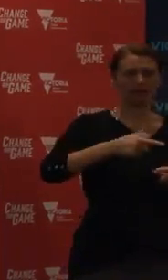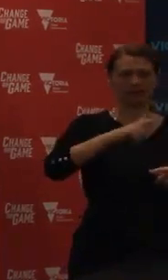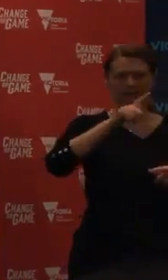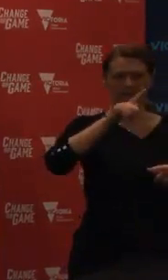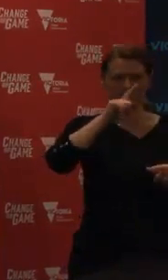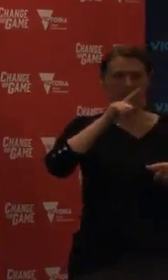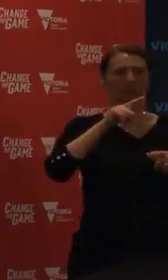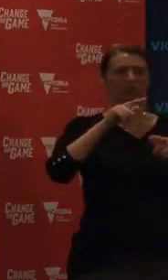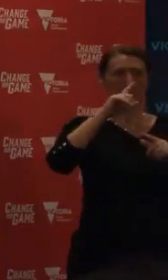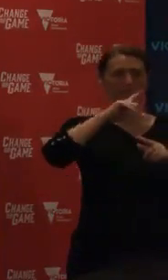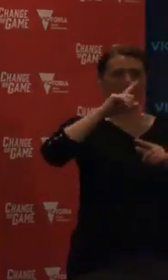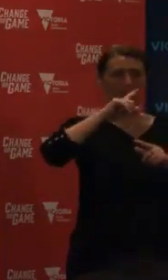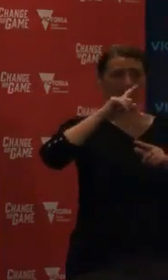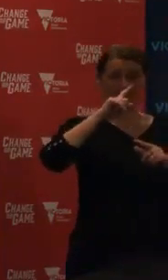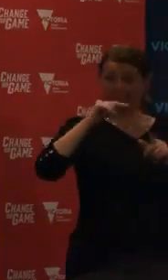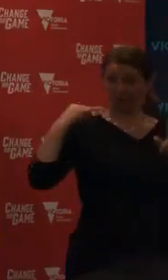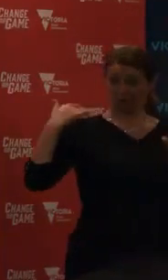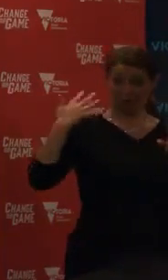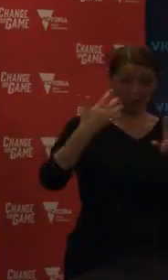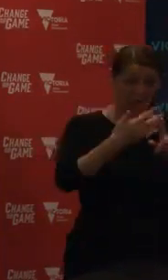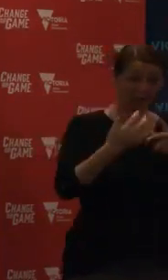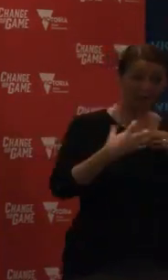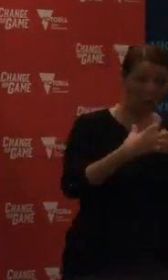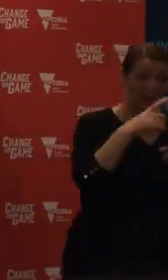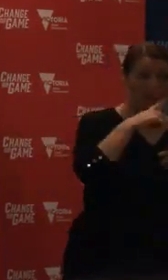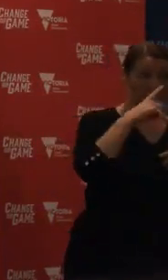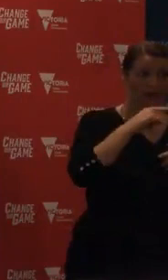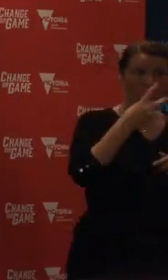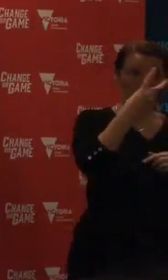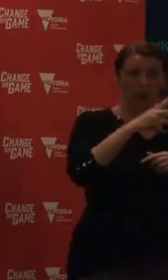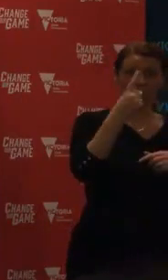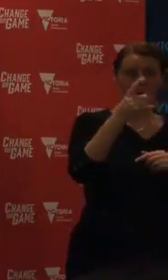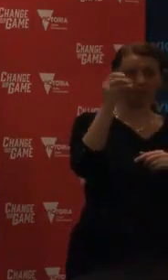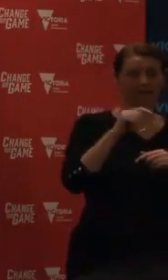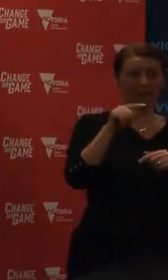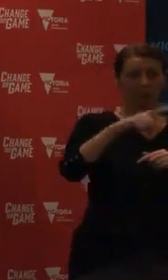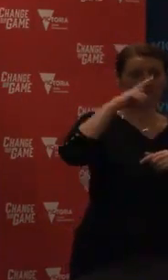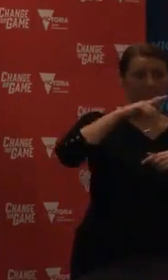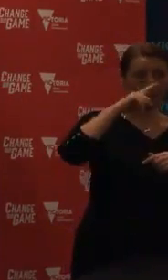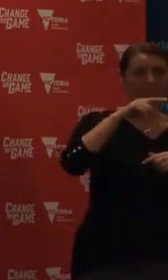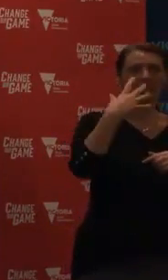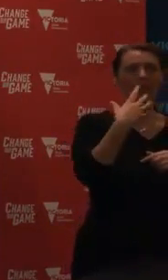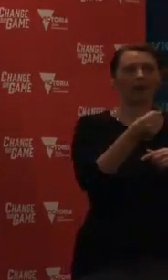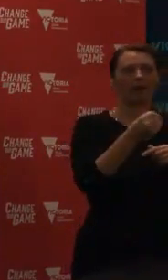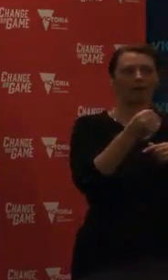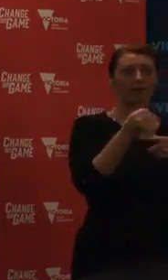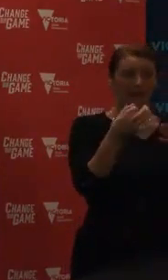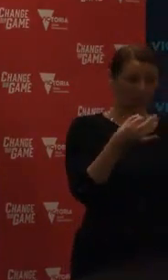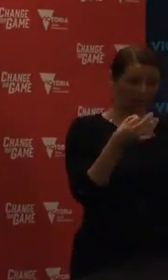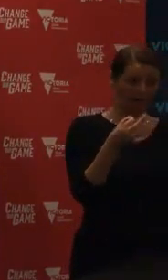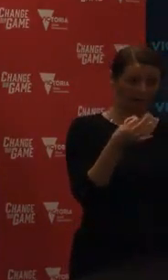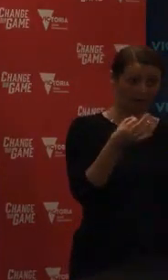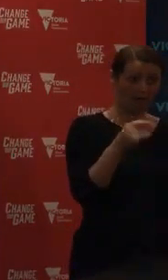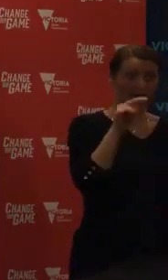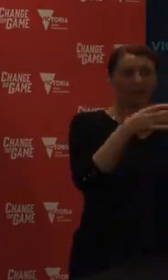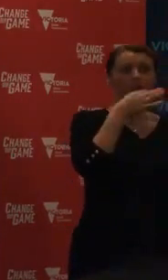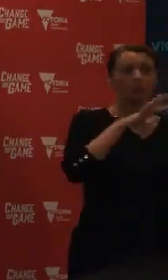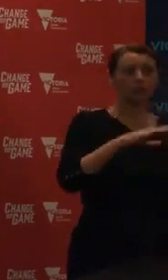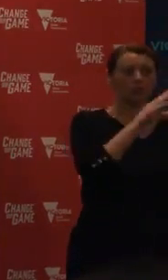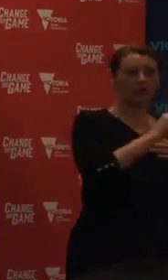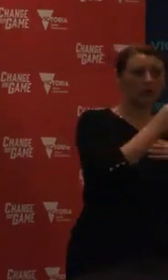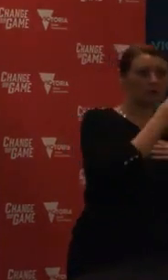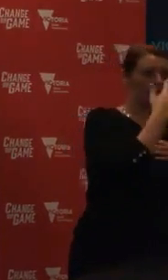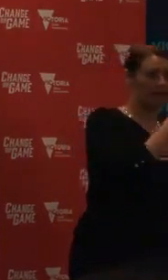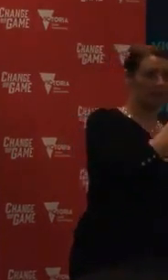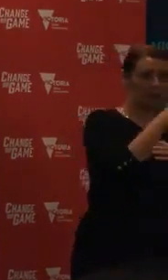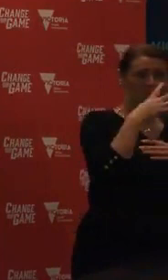151,970 NDIS participants and counting. 21% of those participants have got a plan were children aged 7 to